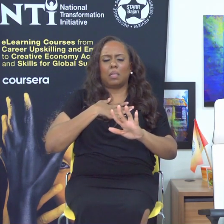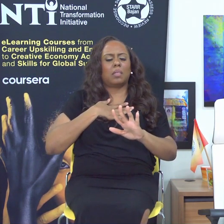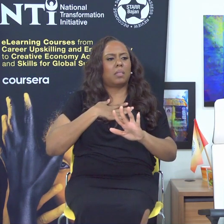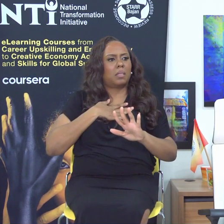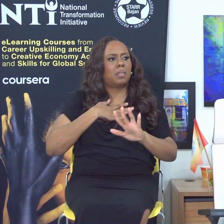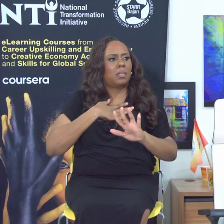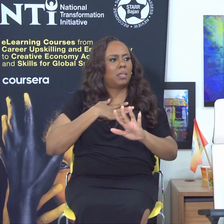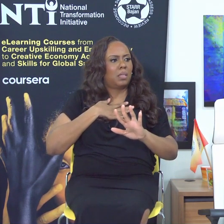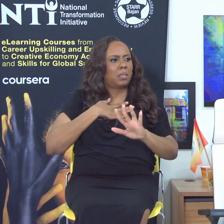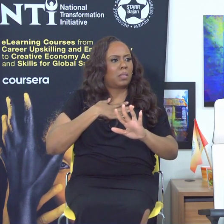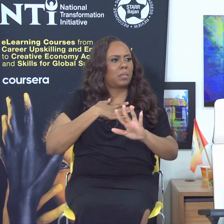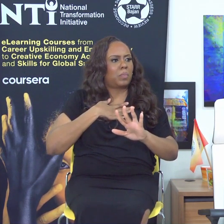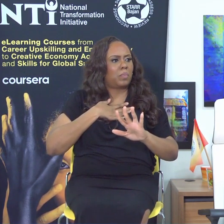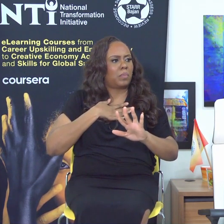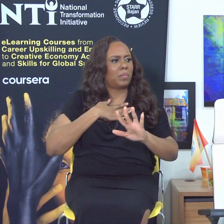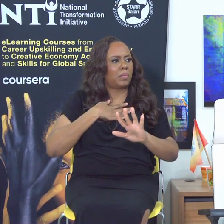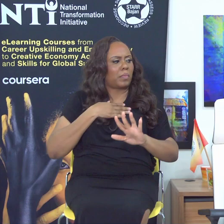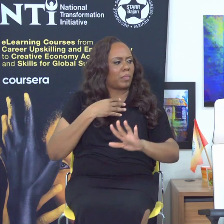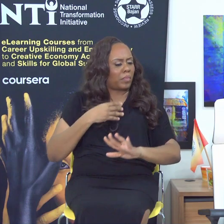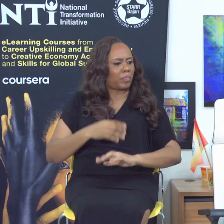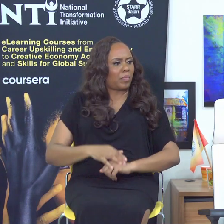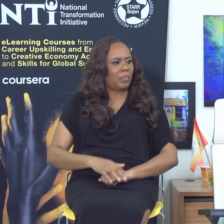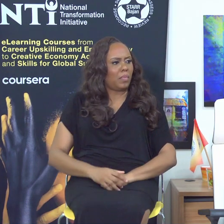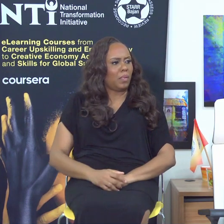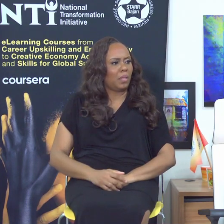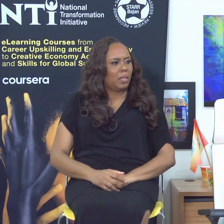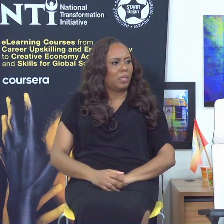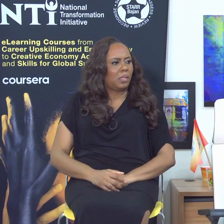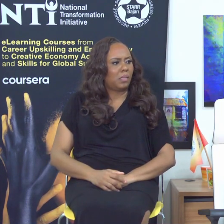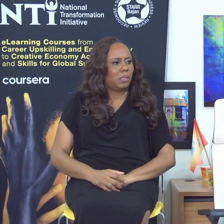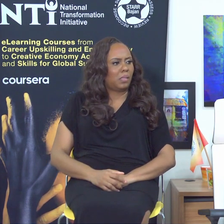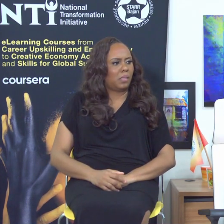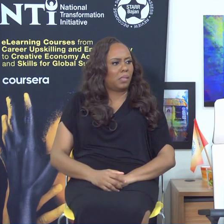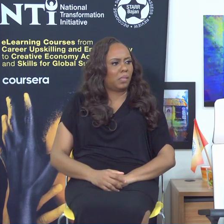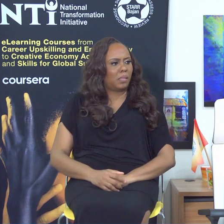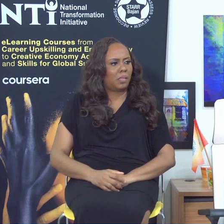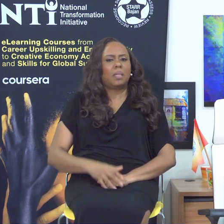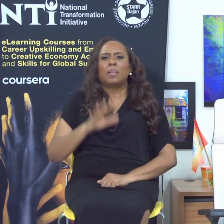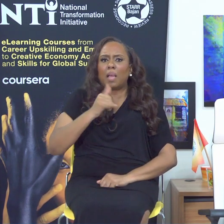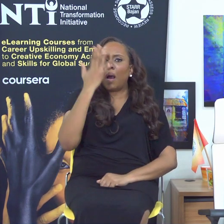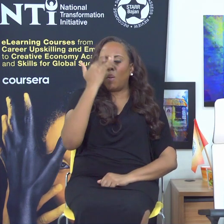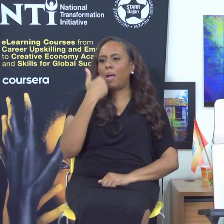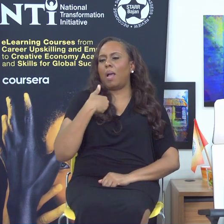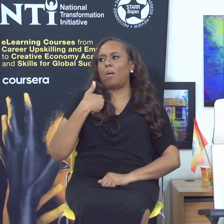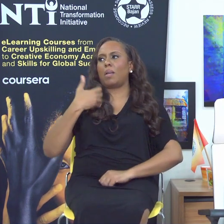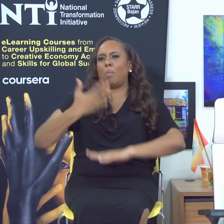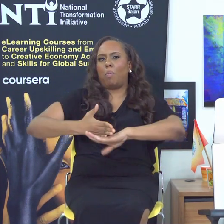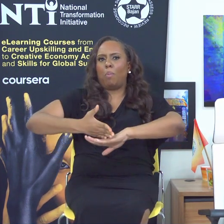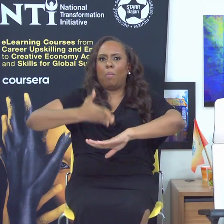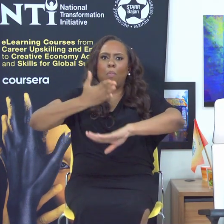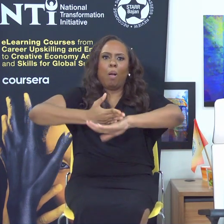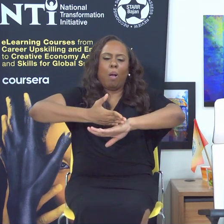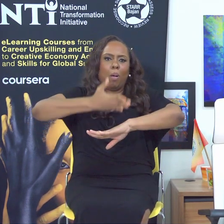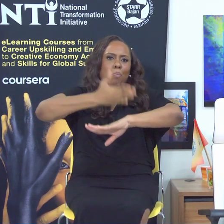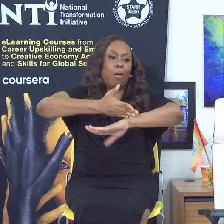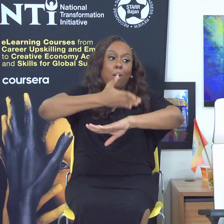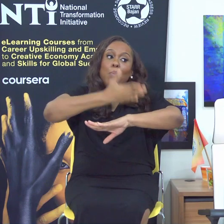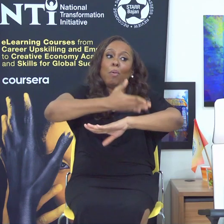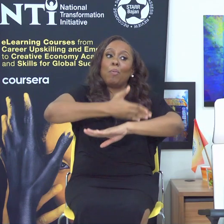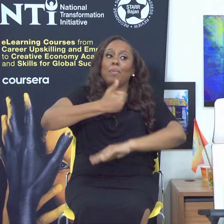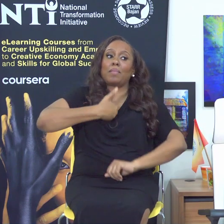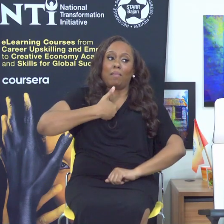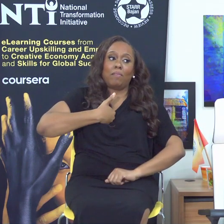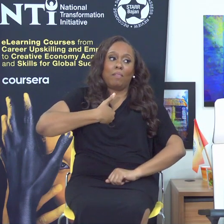And that's what forced me, you know, to actually further myself, you know, just leave that space.